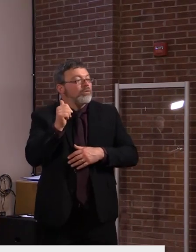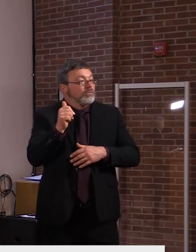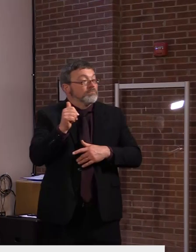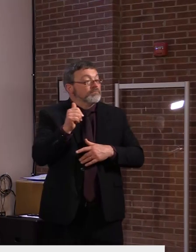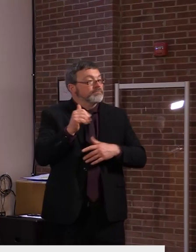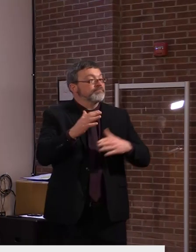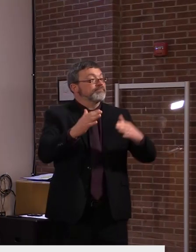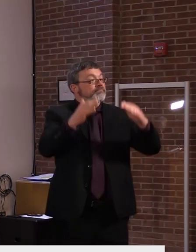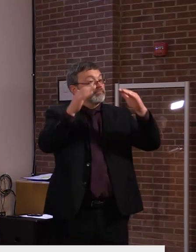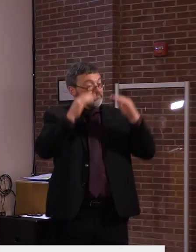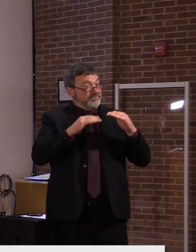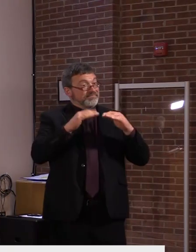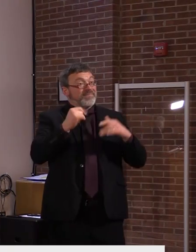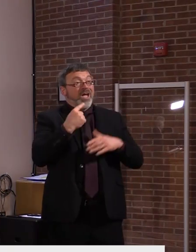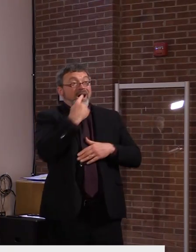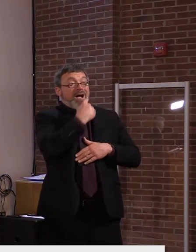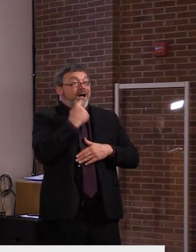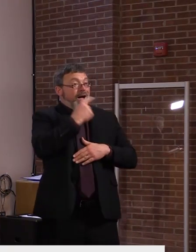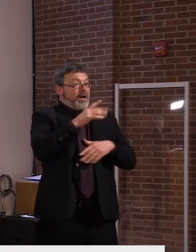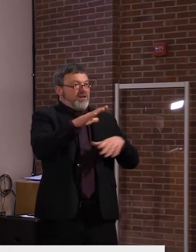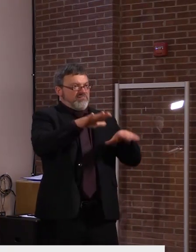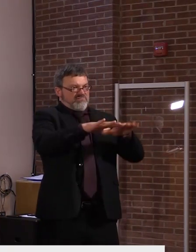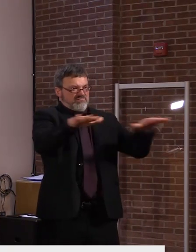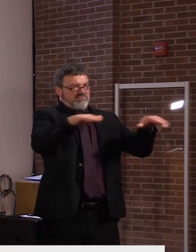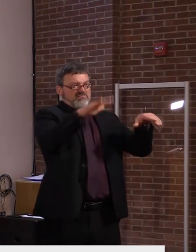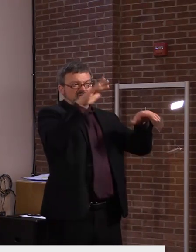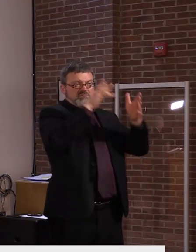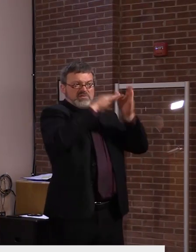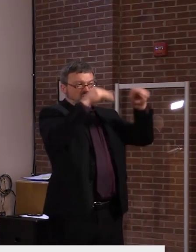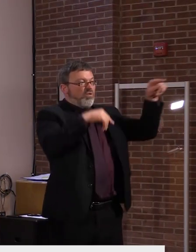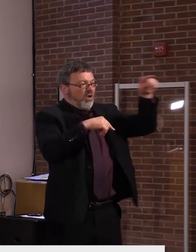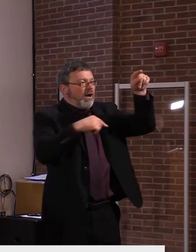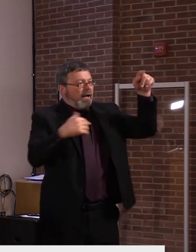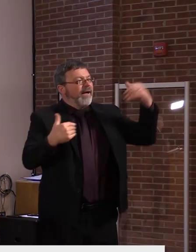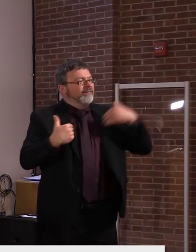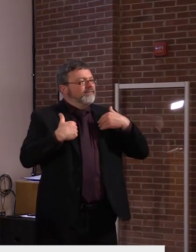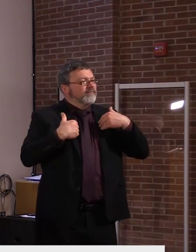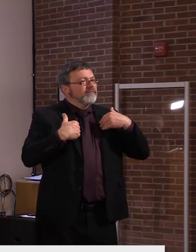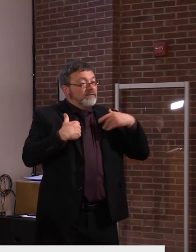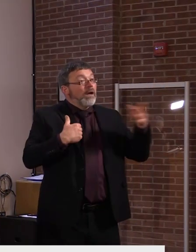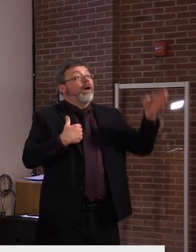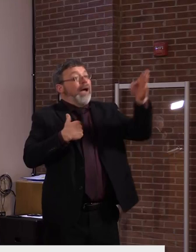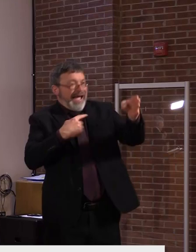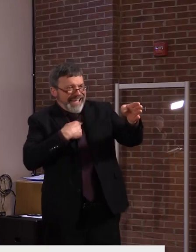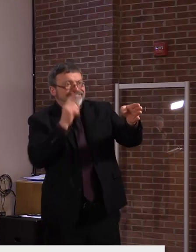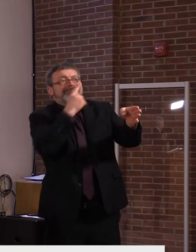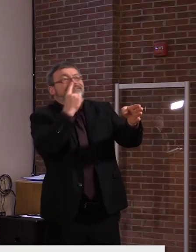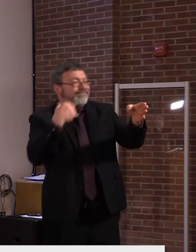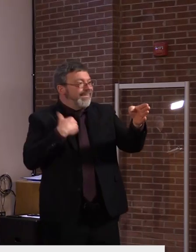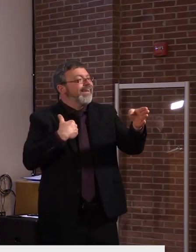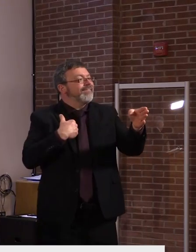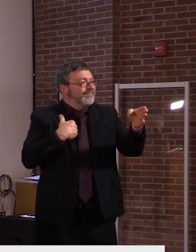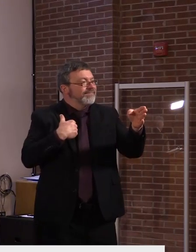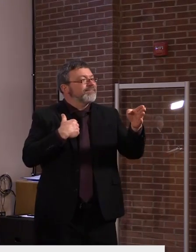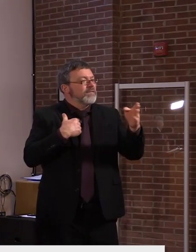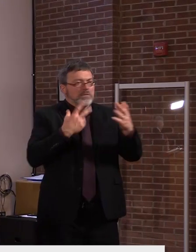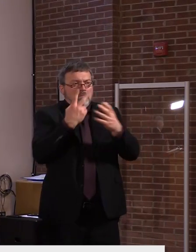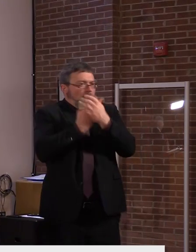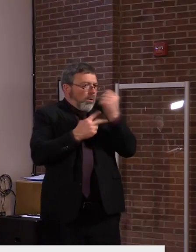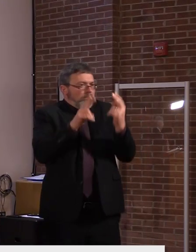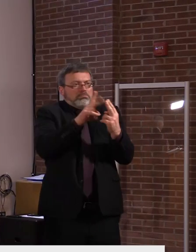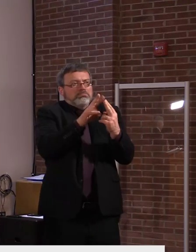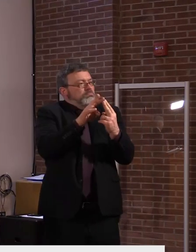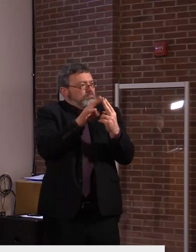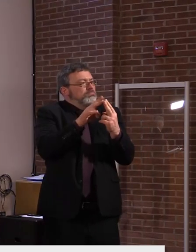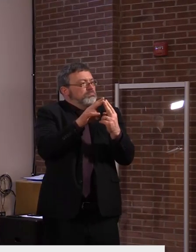tests. You basically, what you do is you get a test kit, you swab yourself, you put your